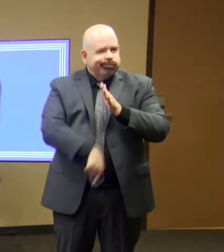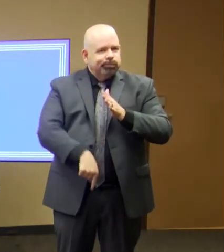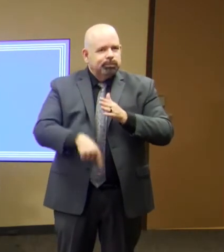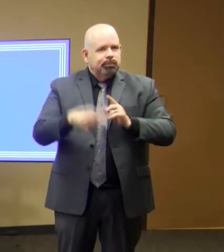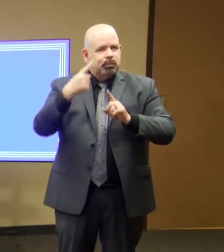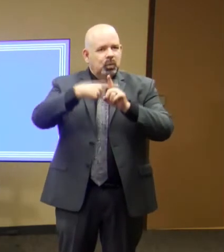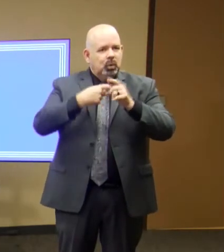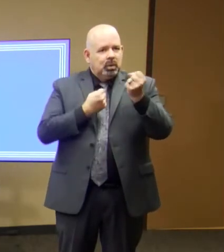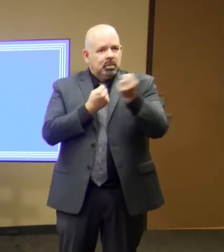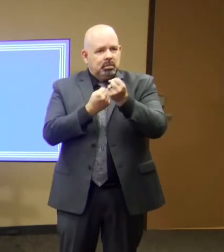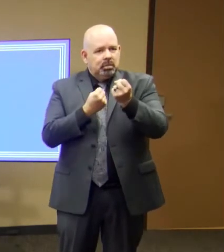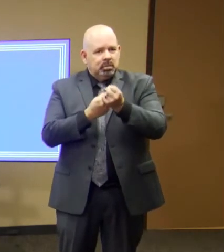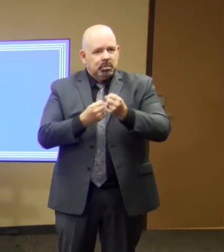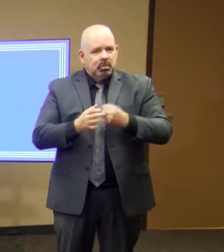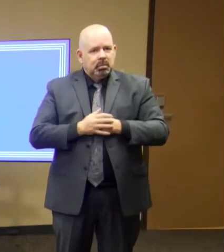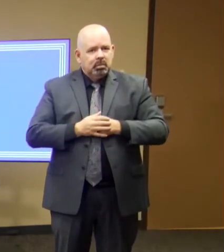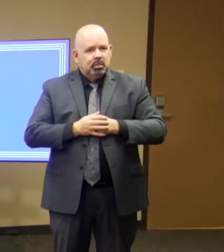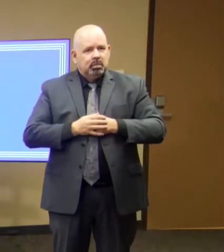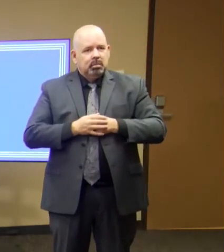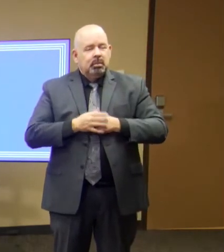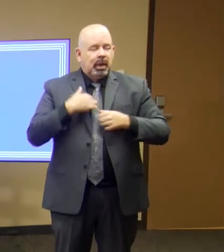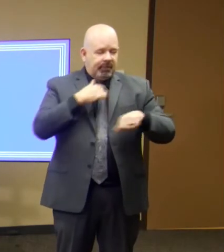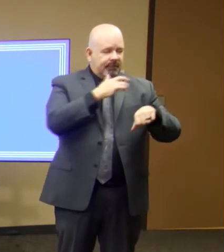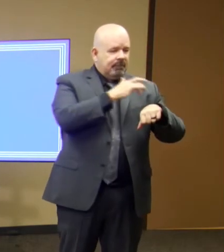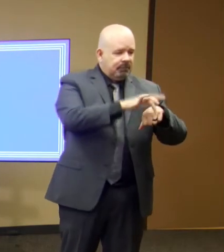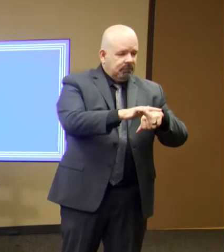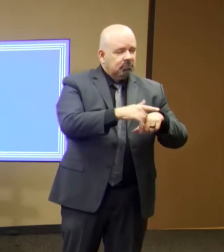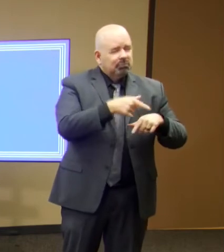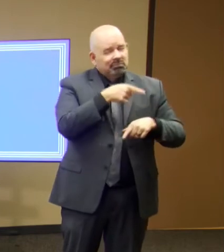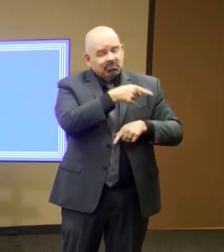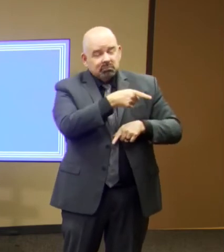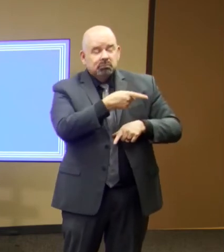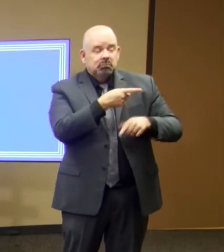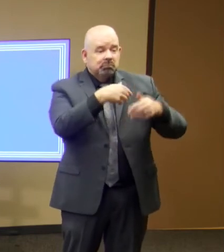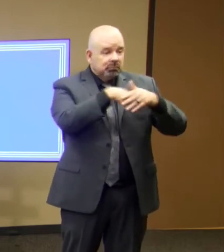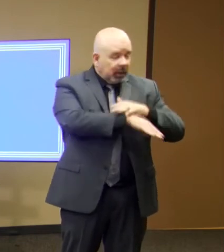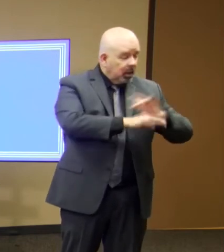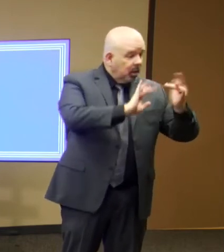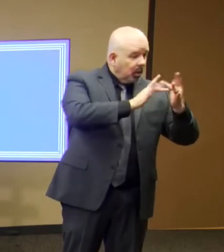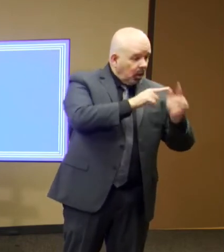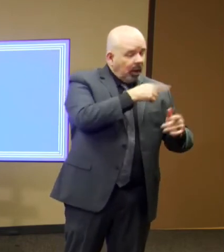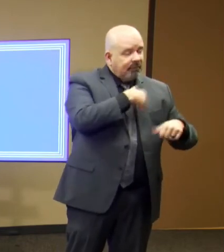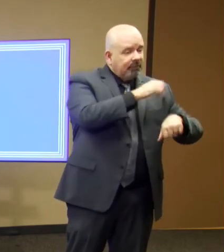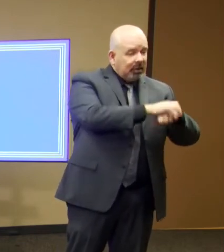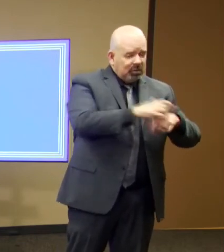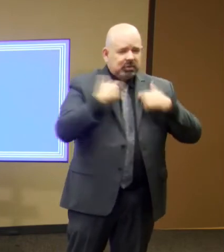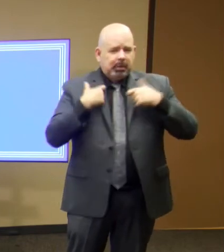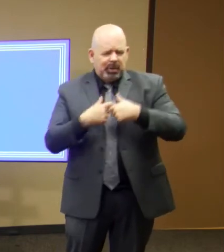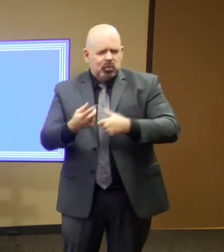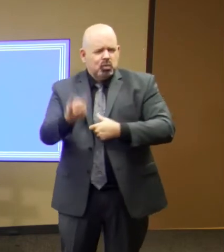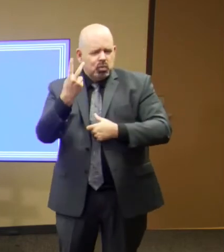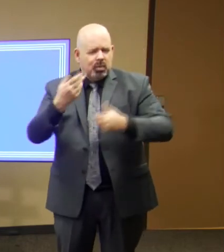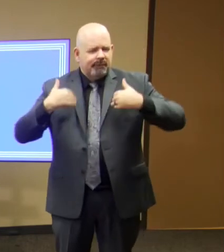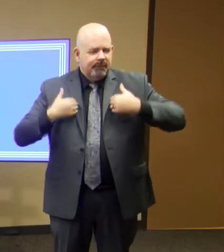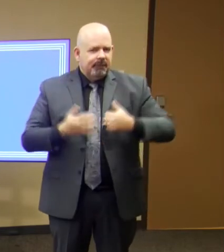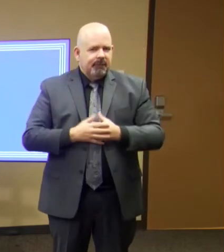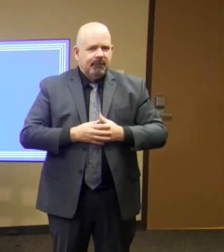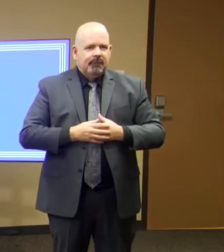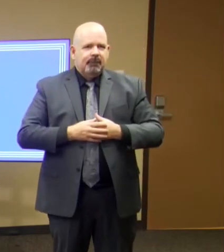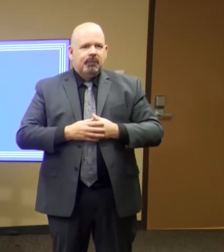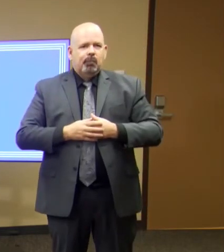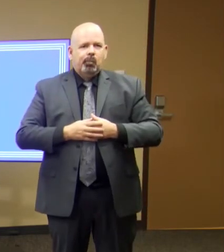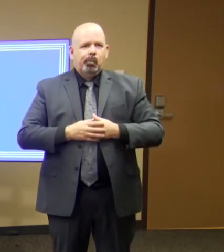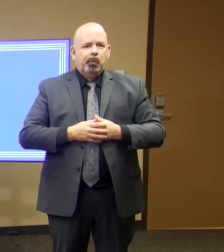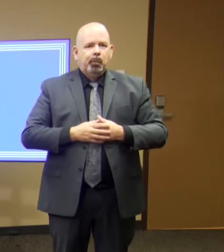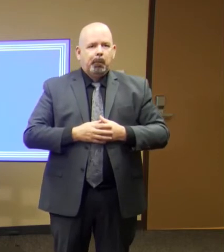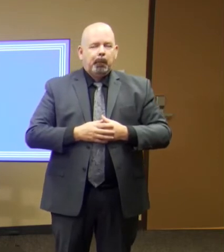In the stack of things they gave me as I'm walking in is a letter from our Public Health Committee that my